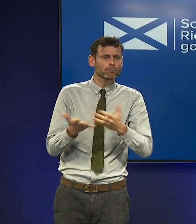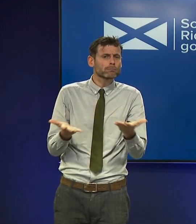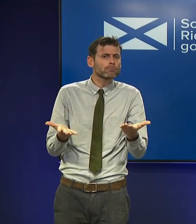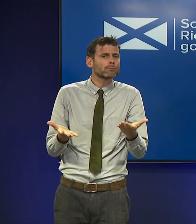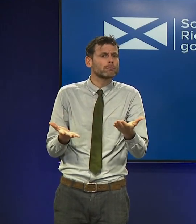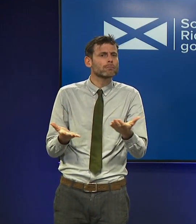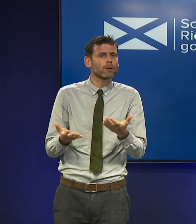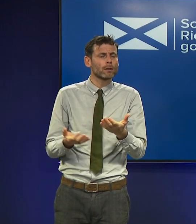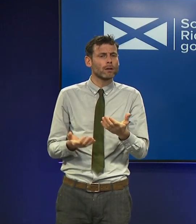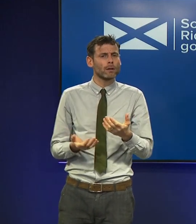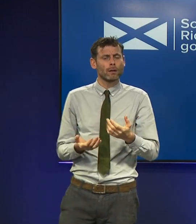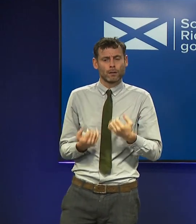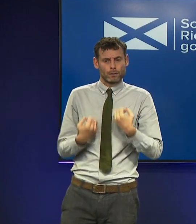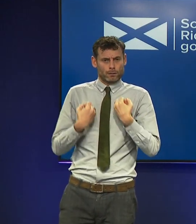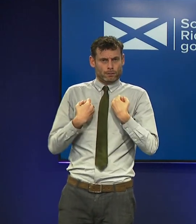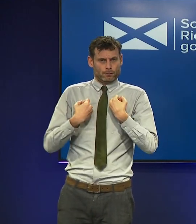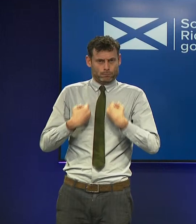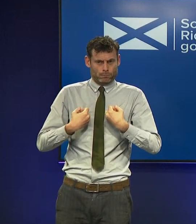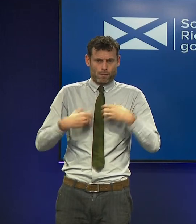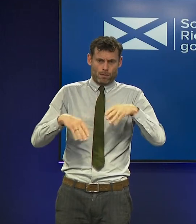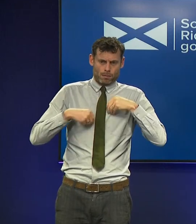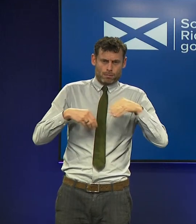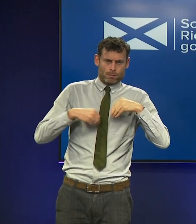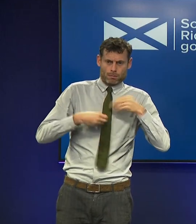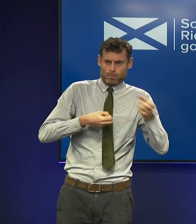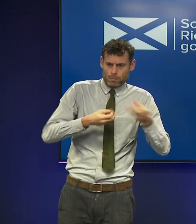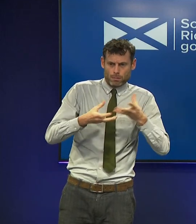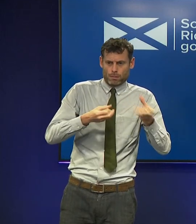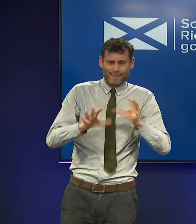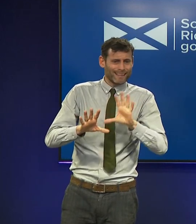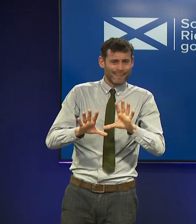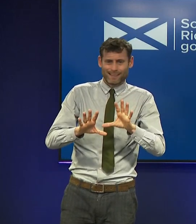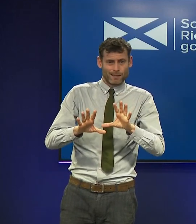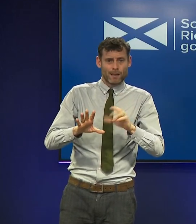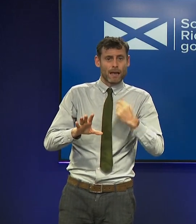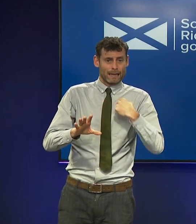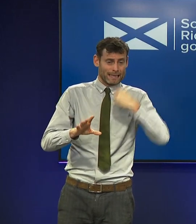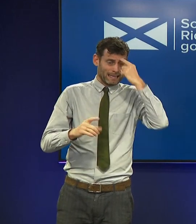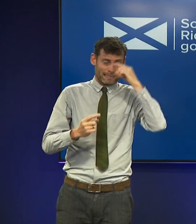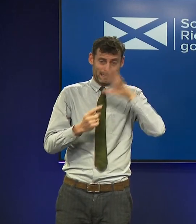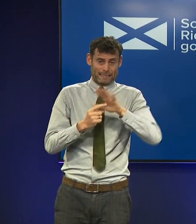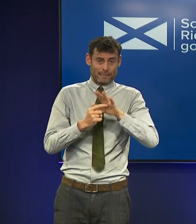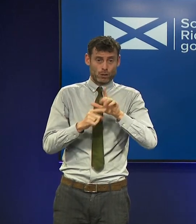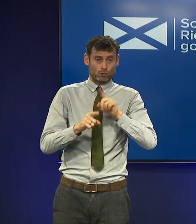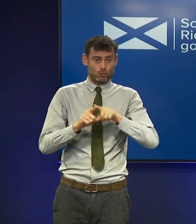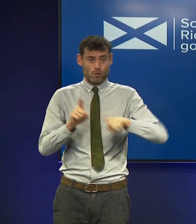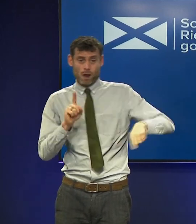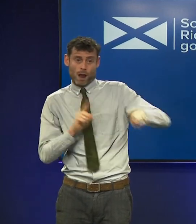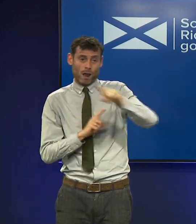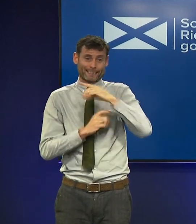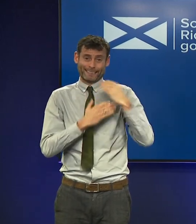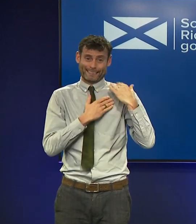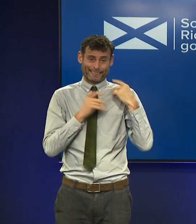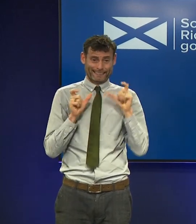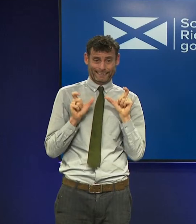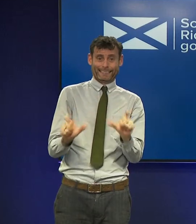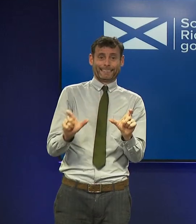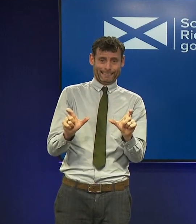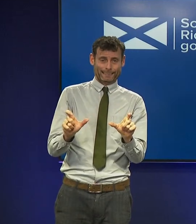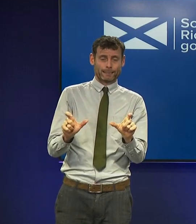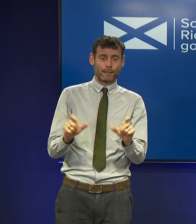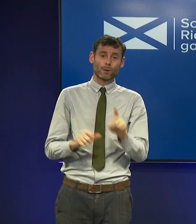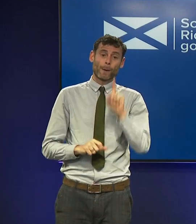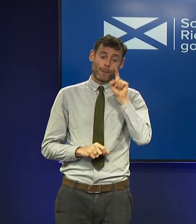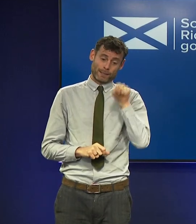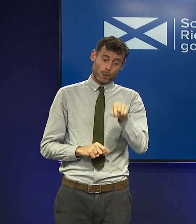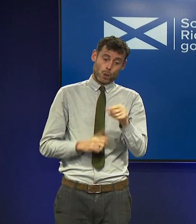that underlines the necessity of us doing everything that we can to keep the virus generally under control, but this new